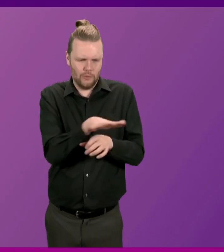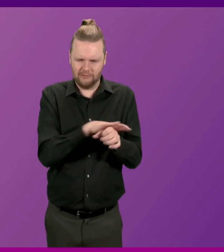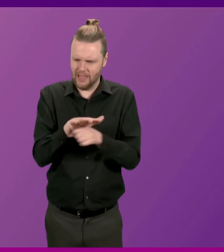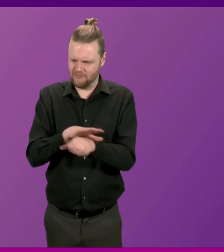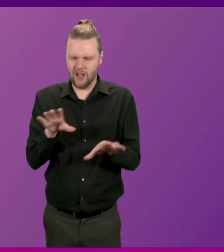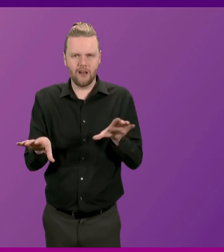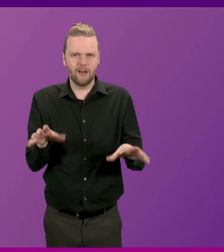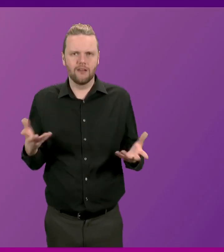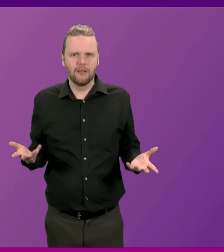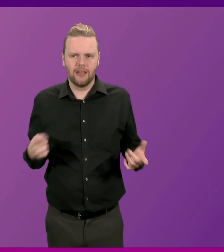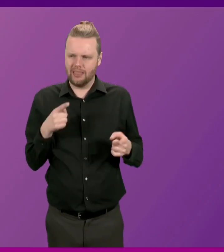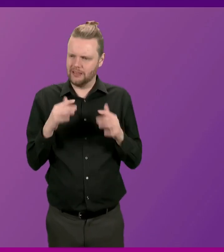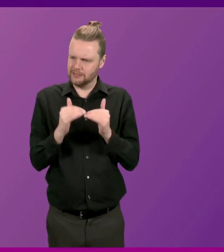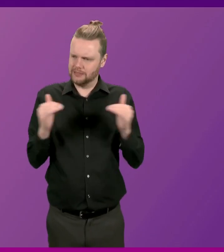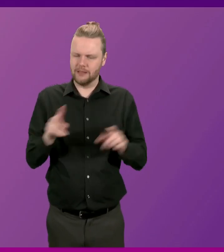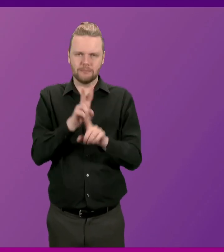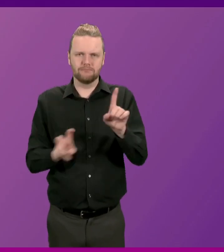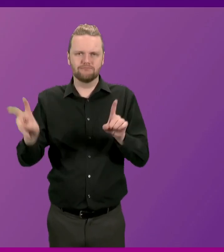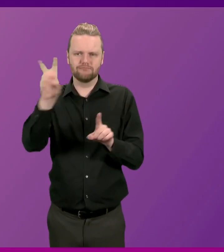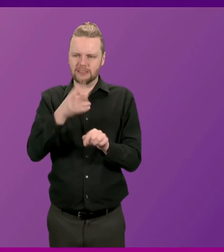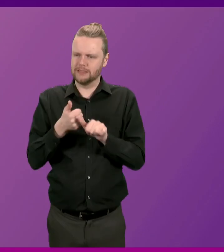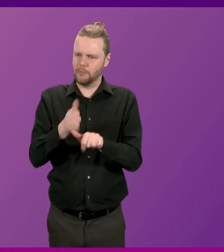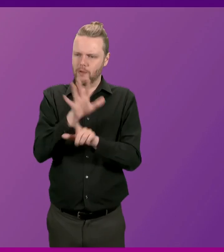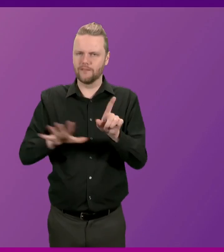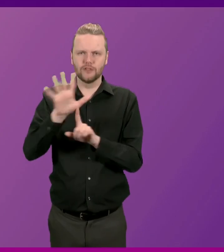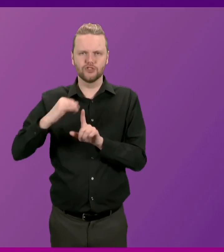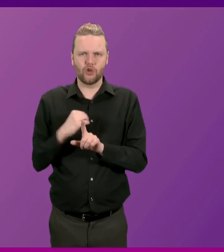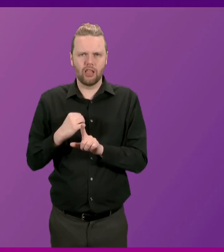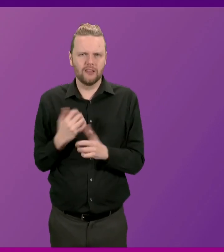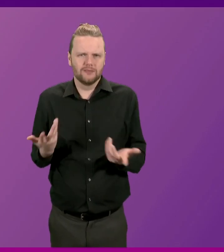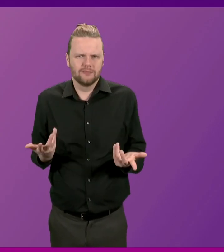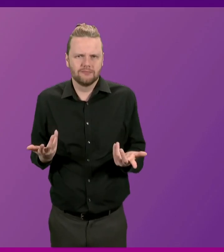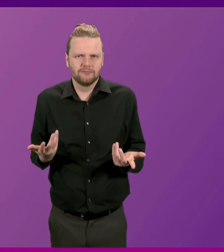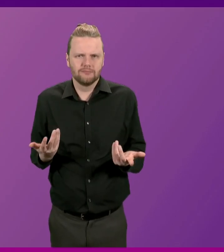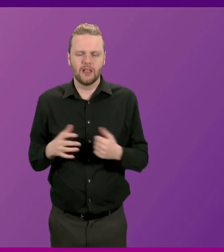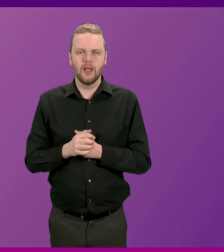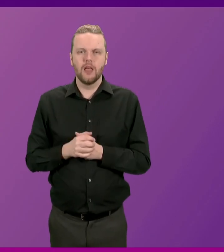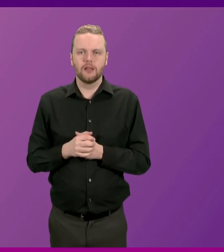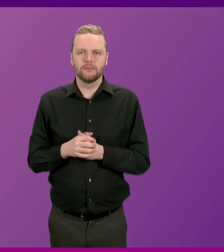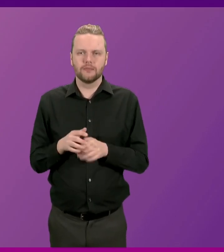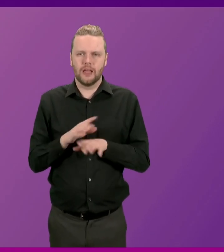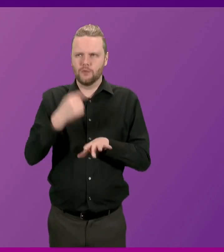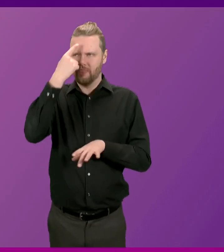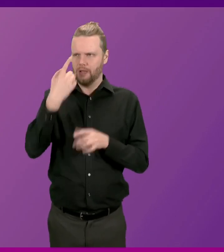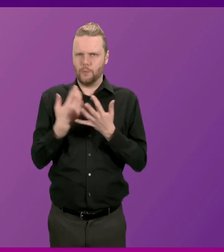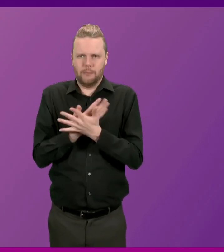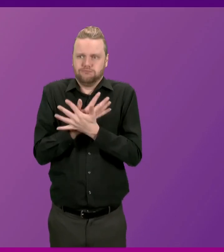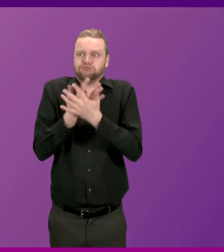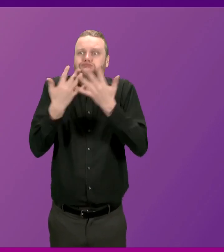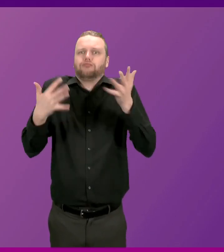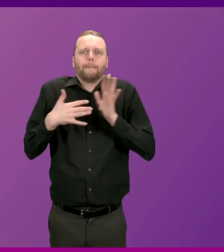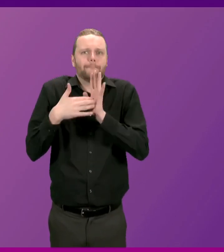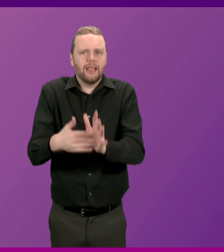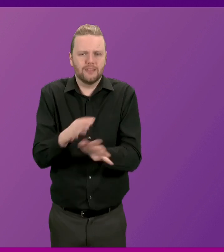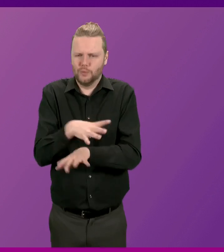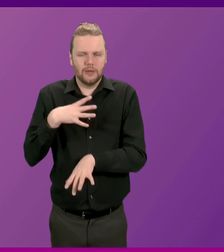places, and this kind of peripatetic support across Scotland. I don't think it would be multi-millions,